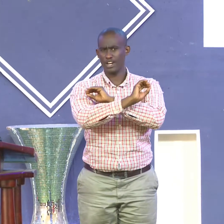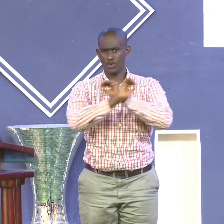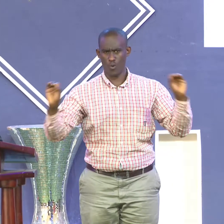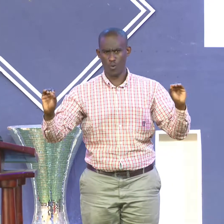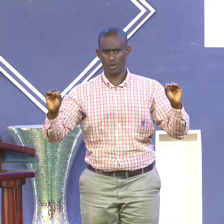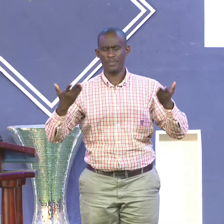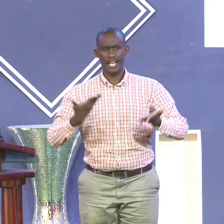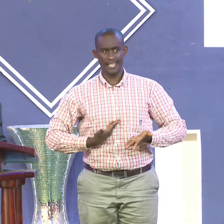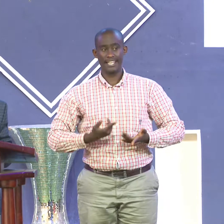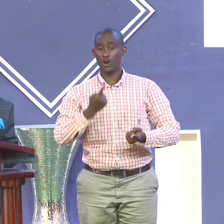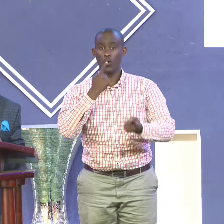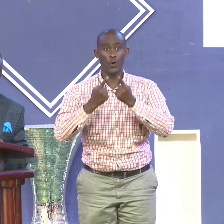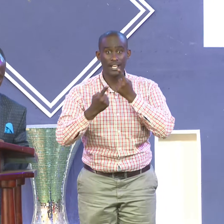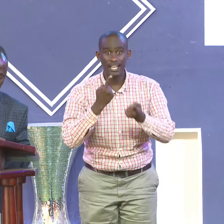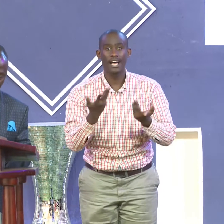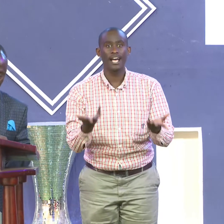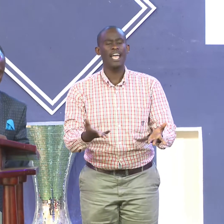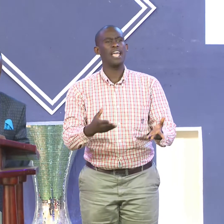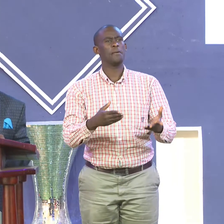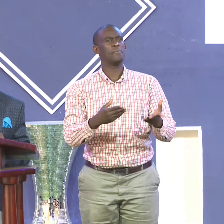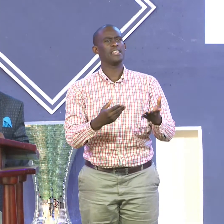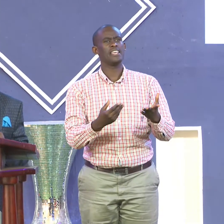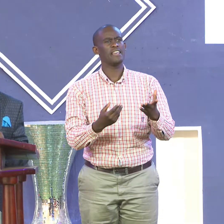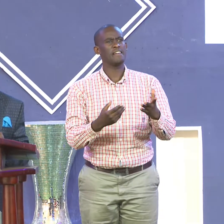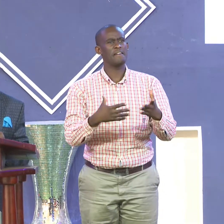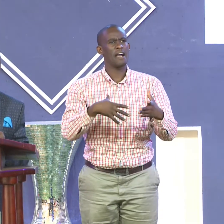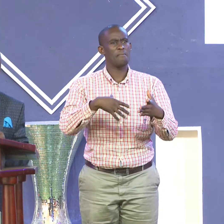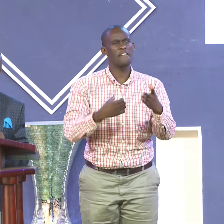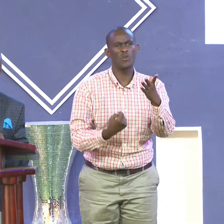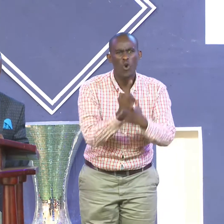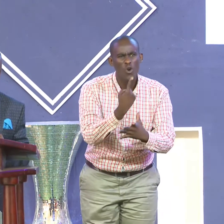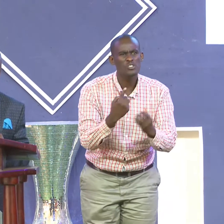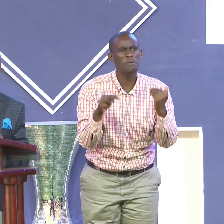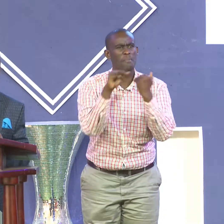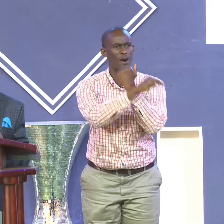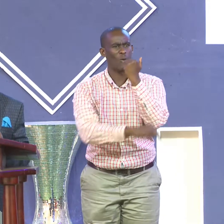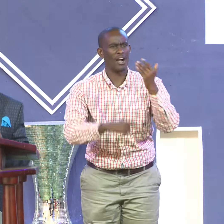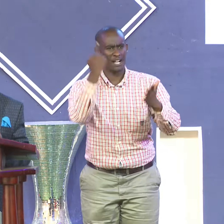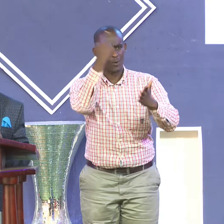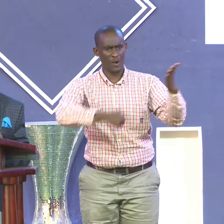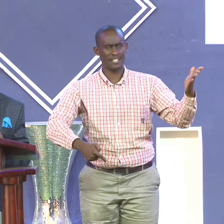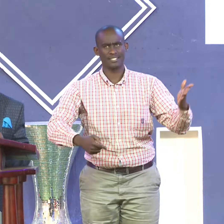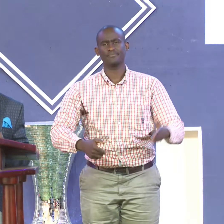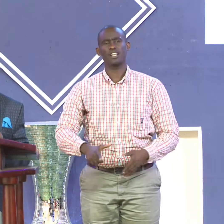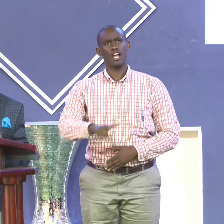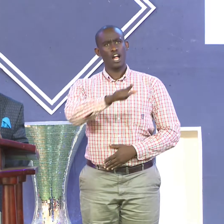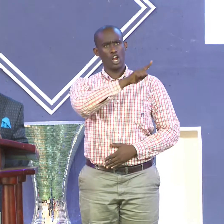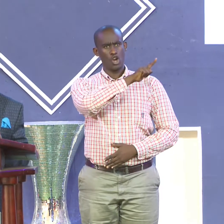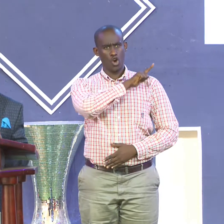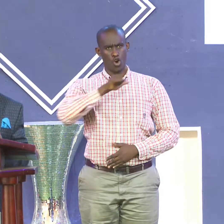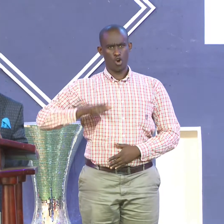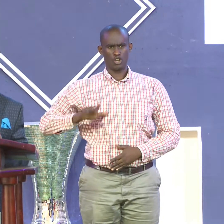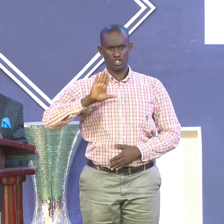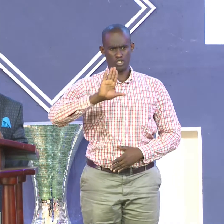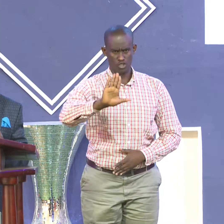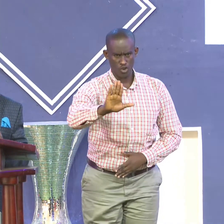ku bigavaamu. I will speak of what comes out of the nations. Mukama Katonda obwo ali kuyingiza mu nsi gy'ogenda